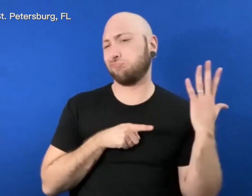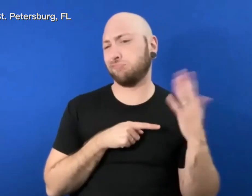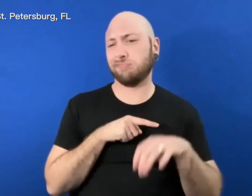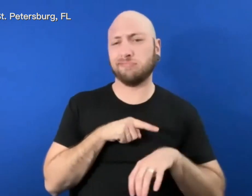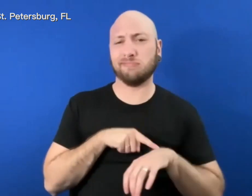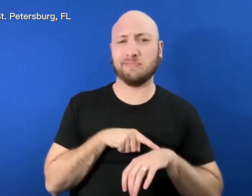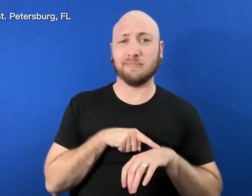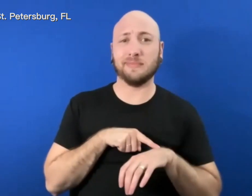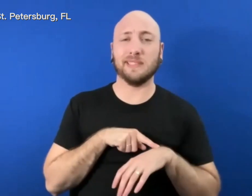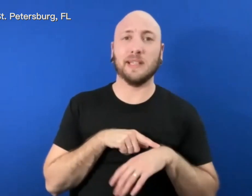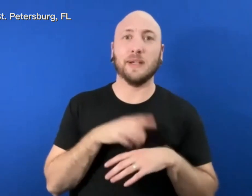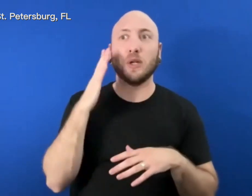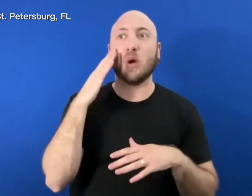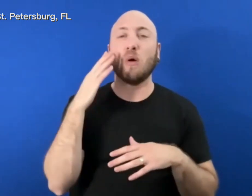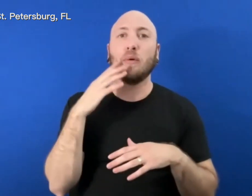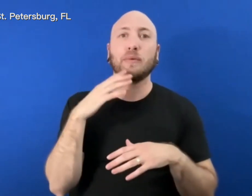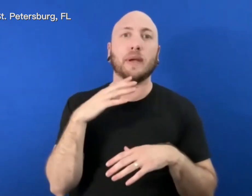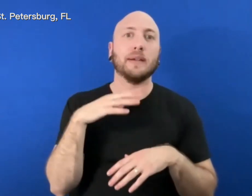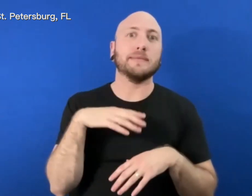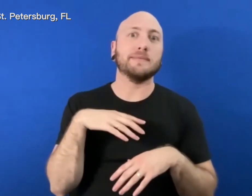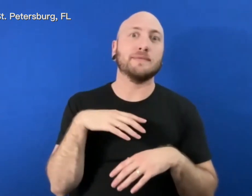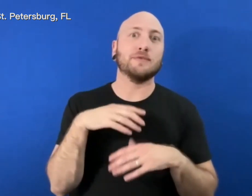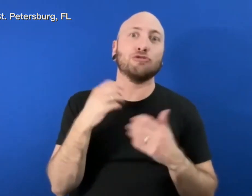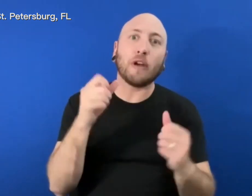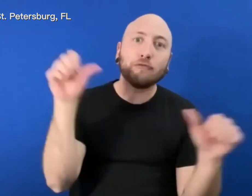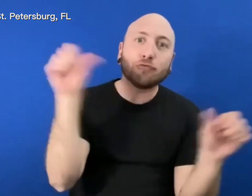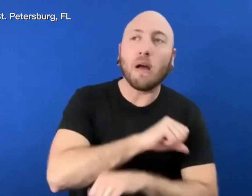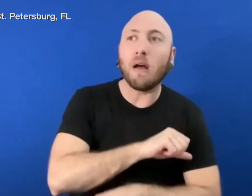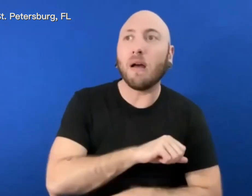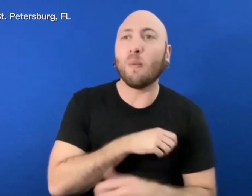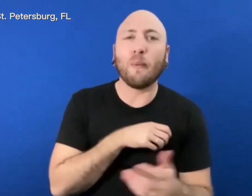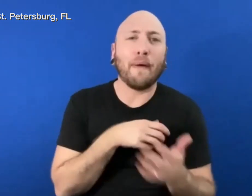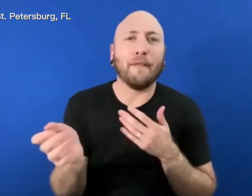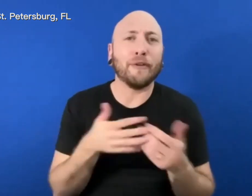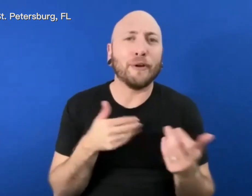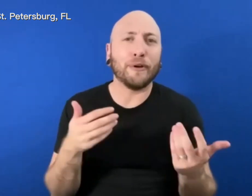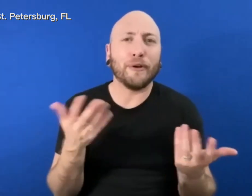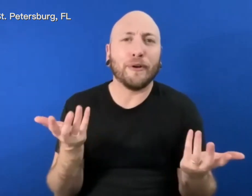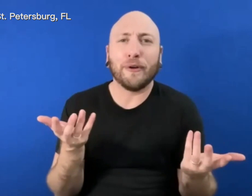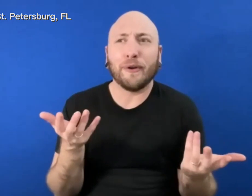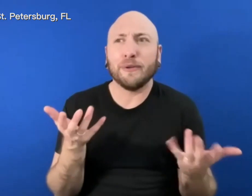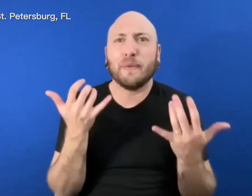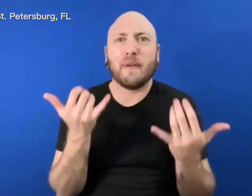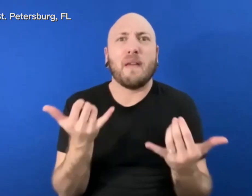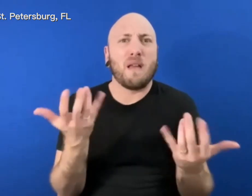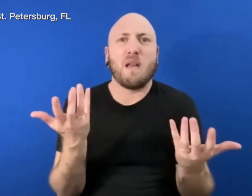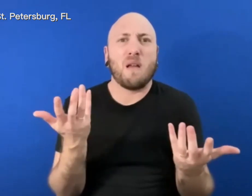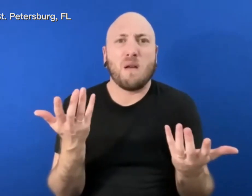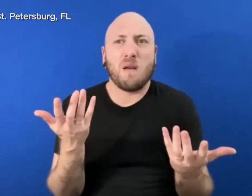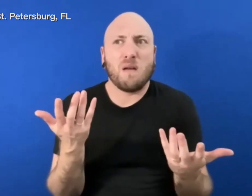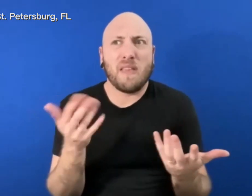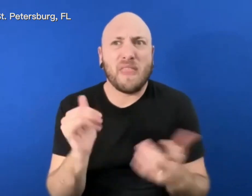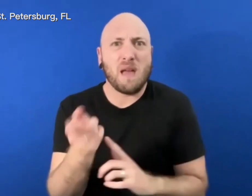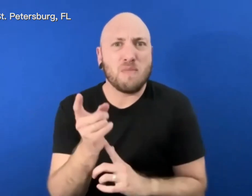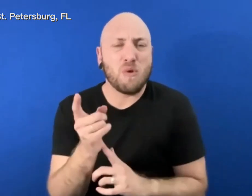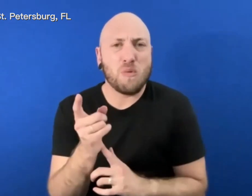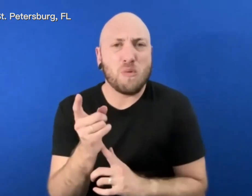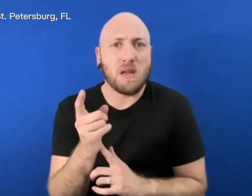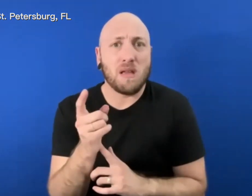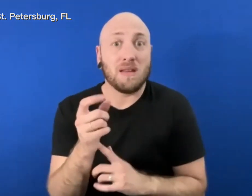drinking and driving or doing whatever, to the point where, it just didn't scare me anymore. But the way